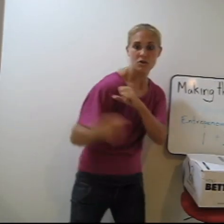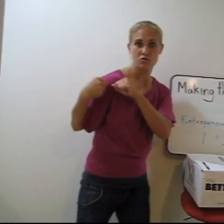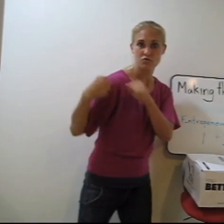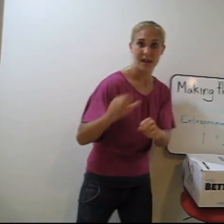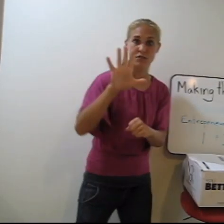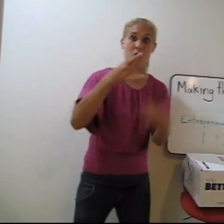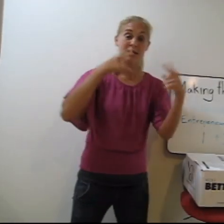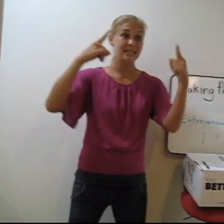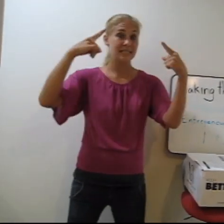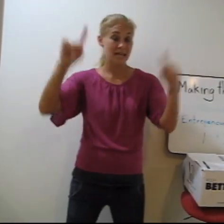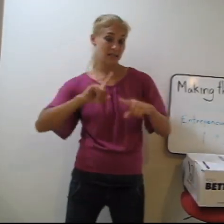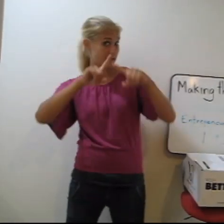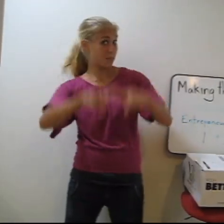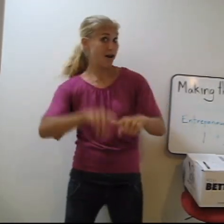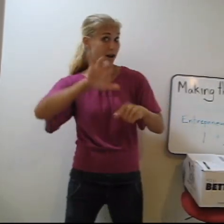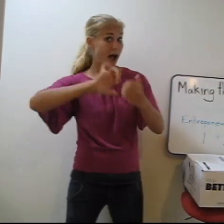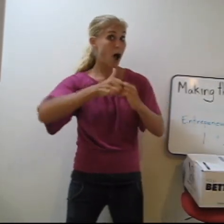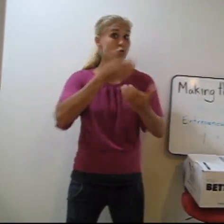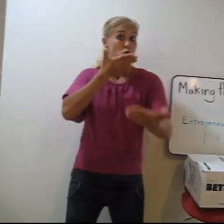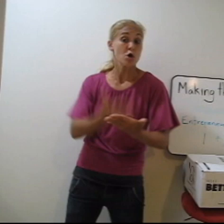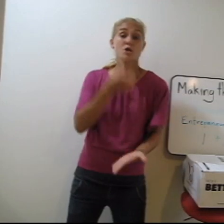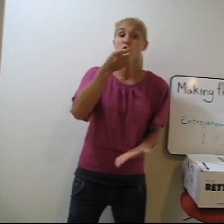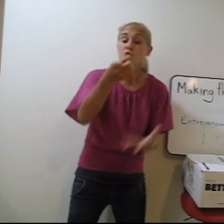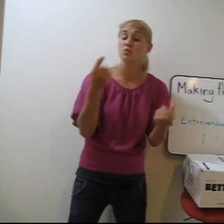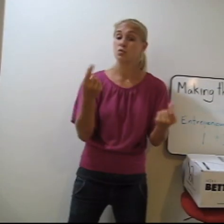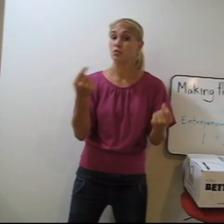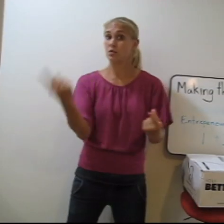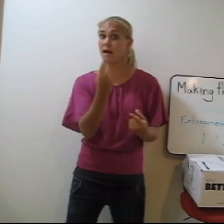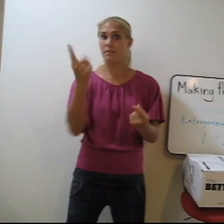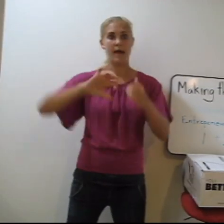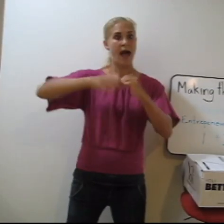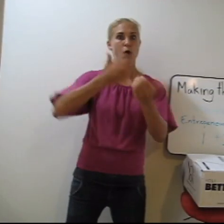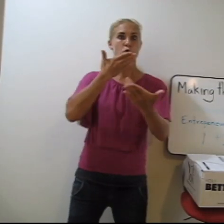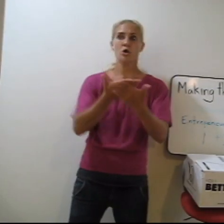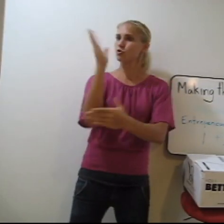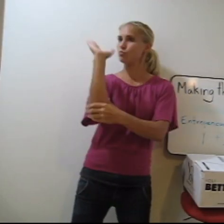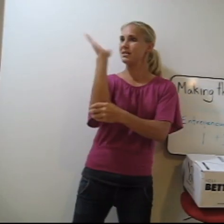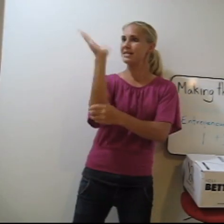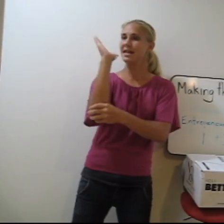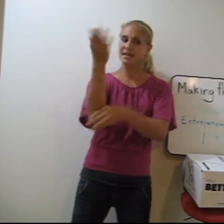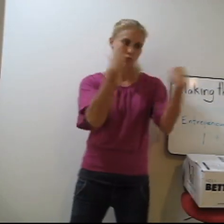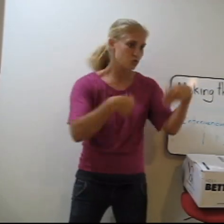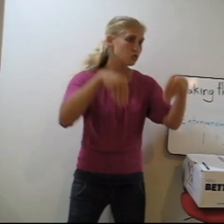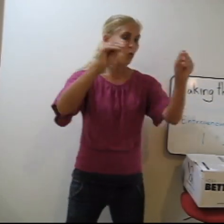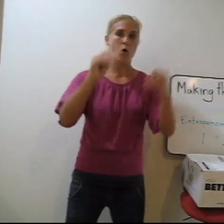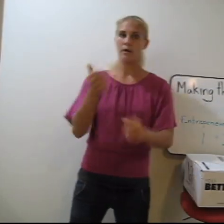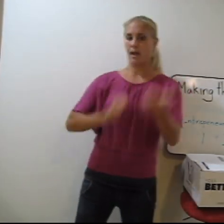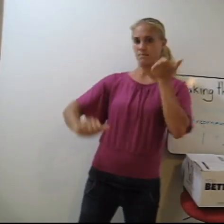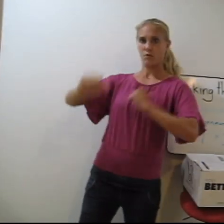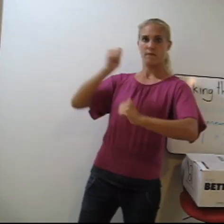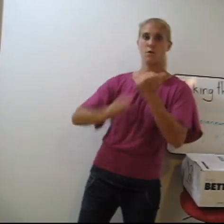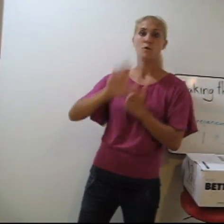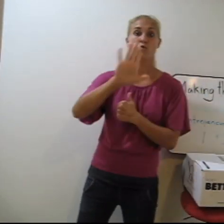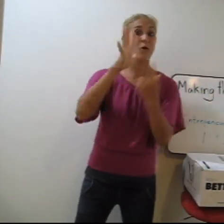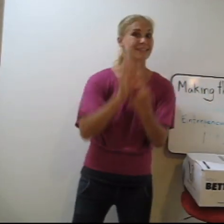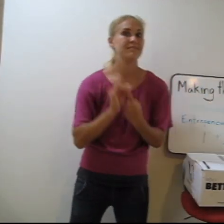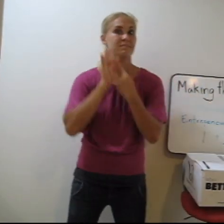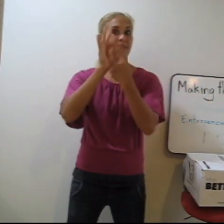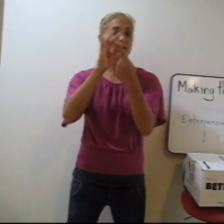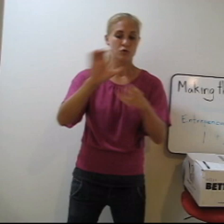on how well you did something, how well you presented, sold, and performed. Your unique process in your job was your weapon,